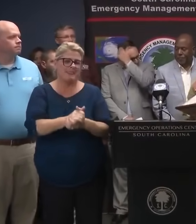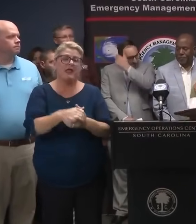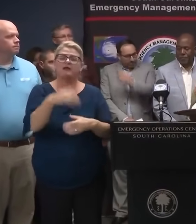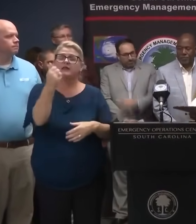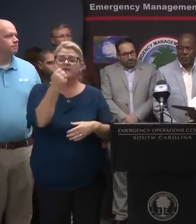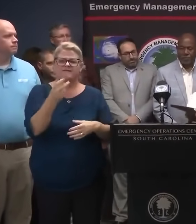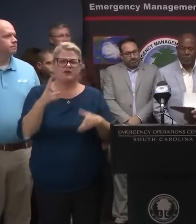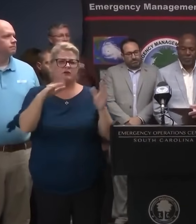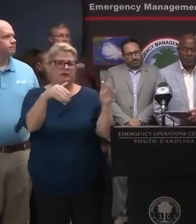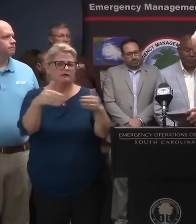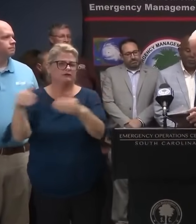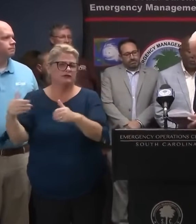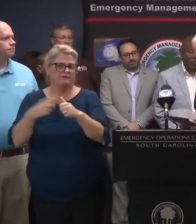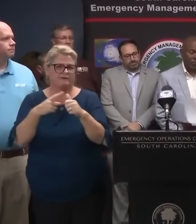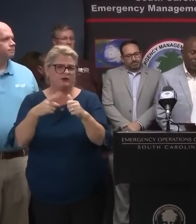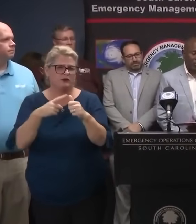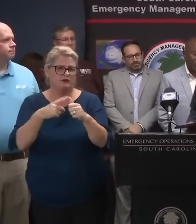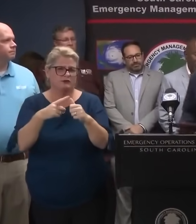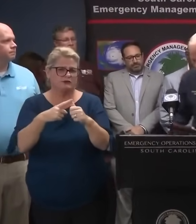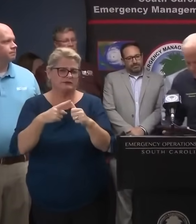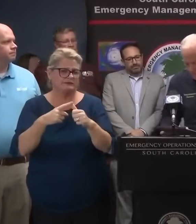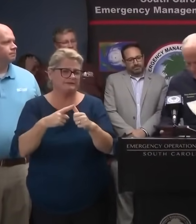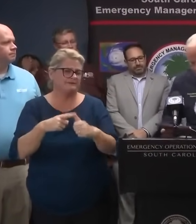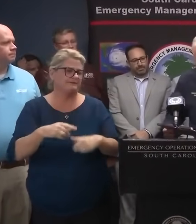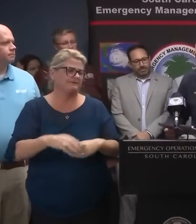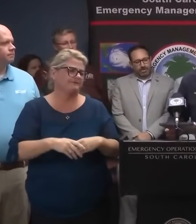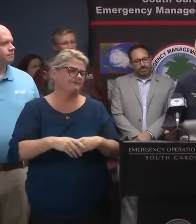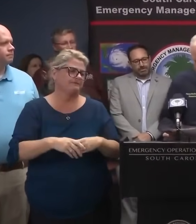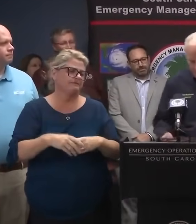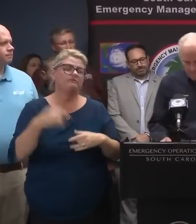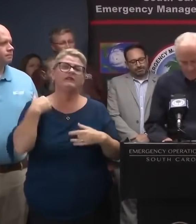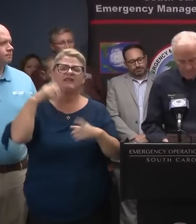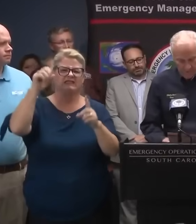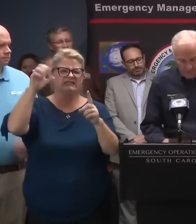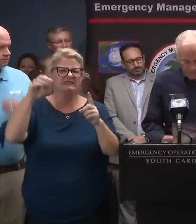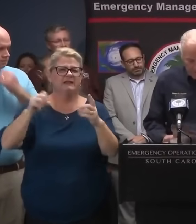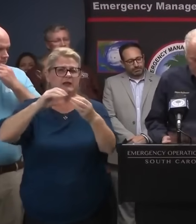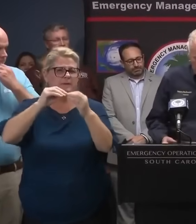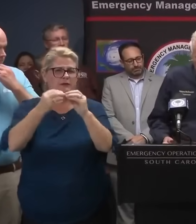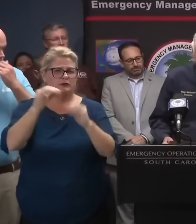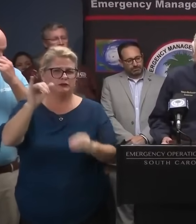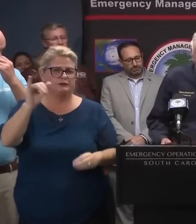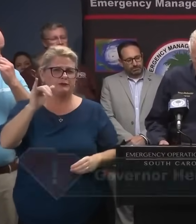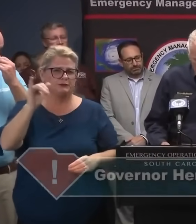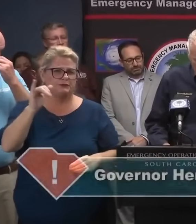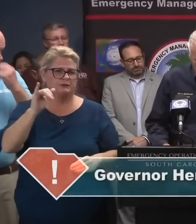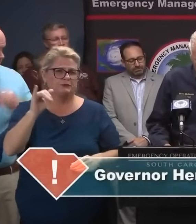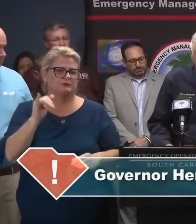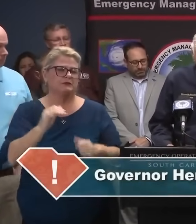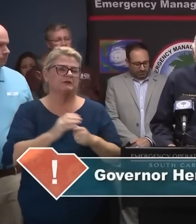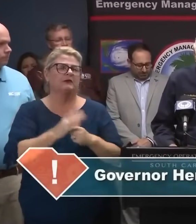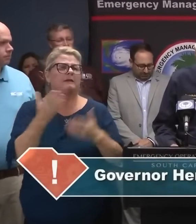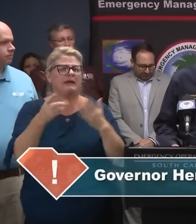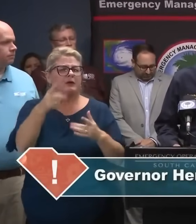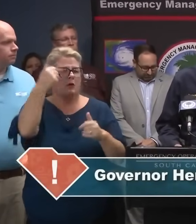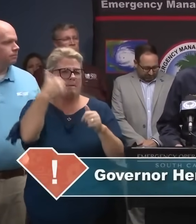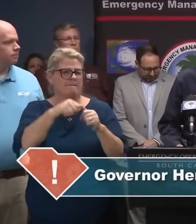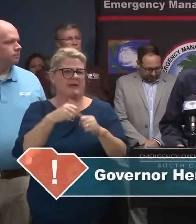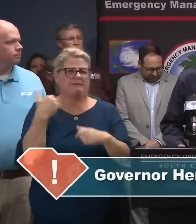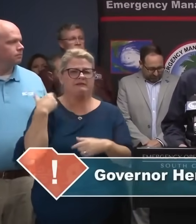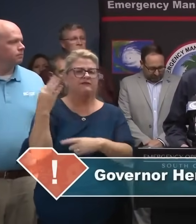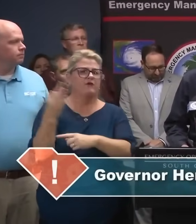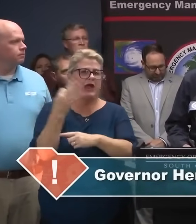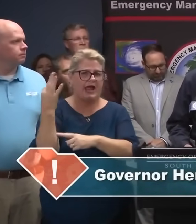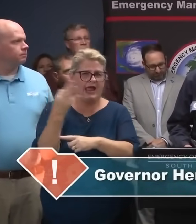few introductory remarks. We do have some numbers. You may have remember some of these on